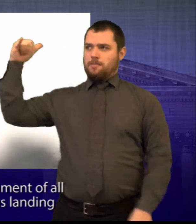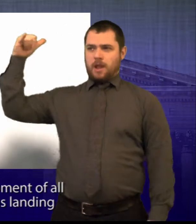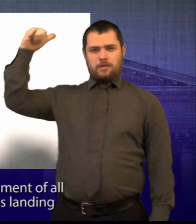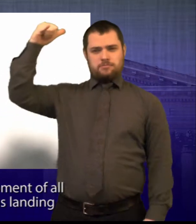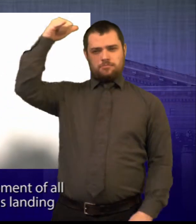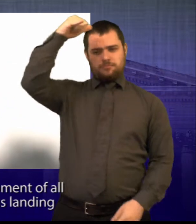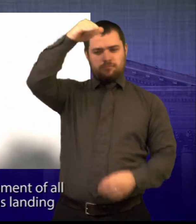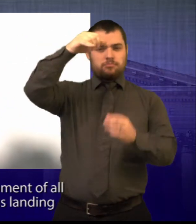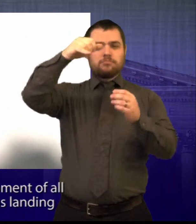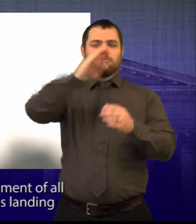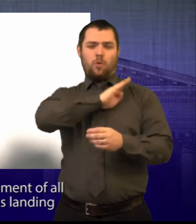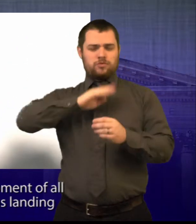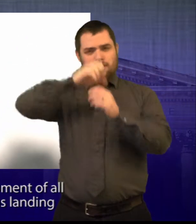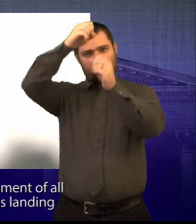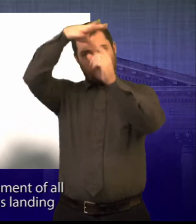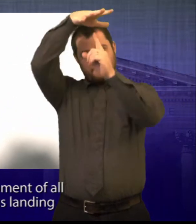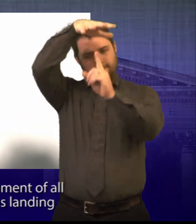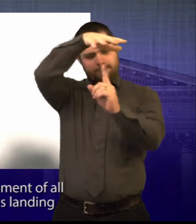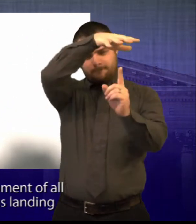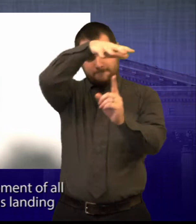tragic moment of all must have been the